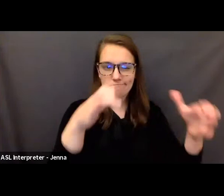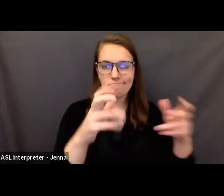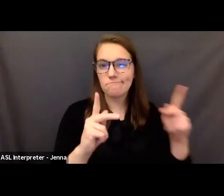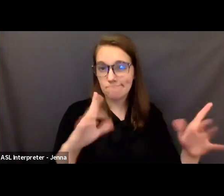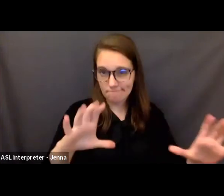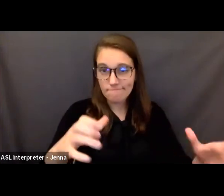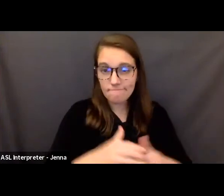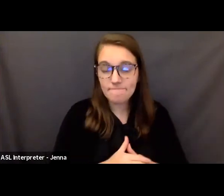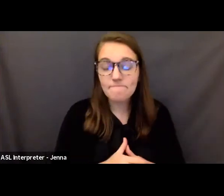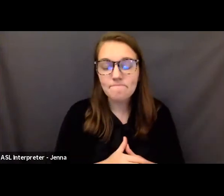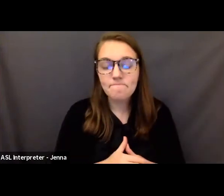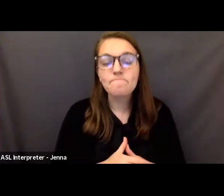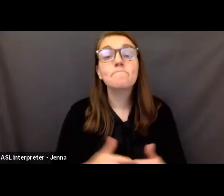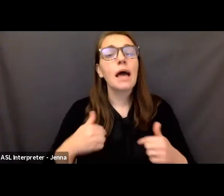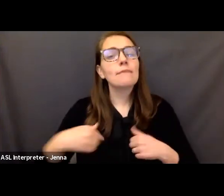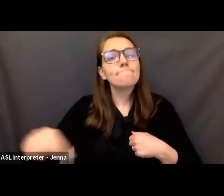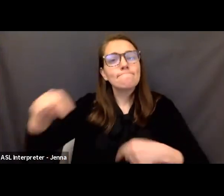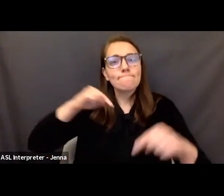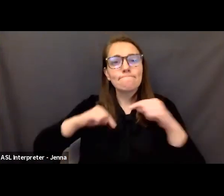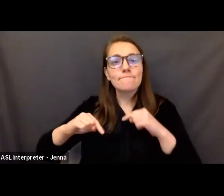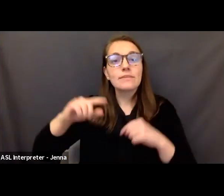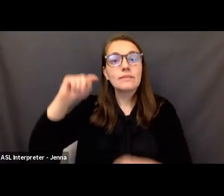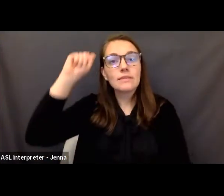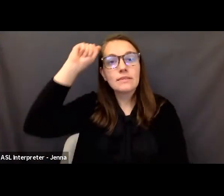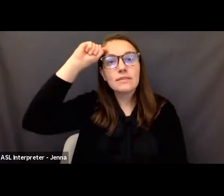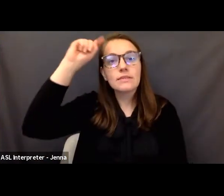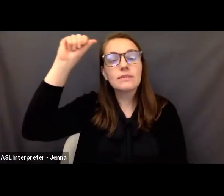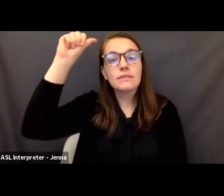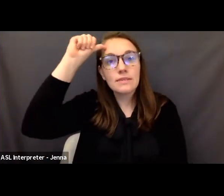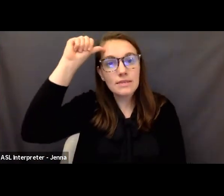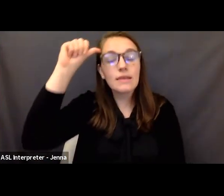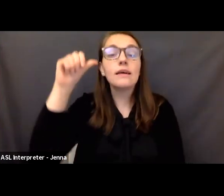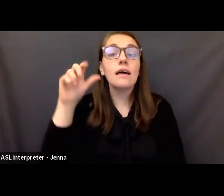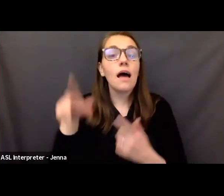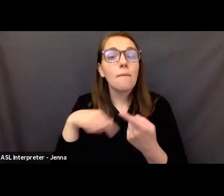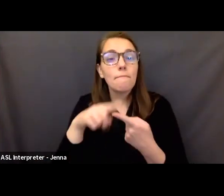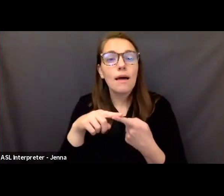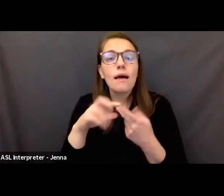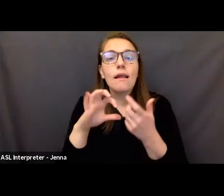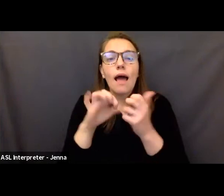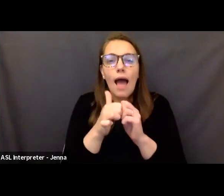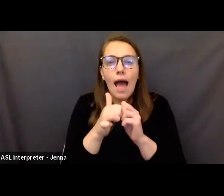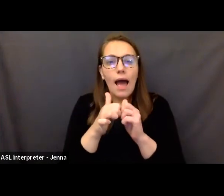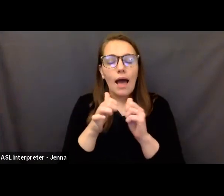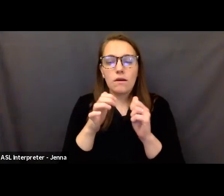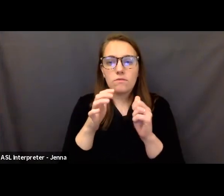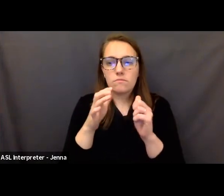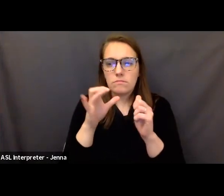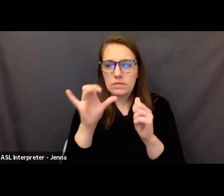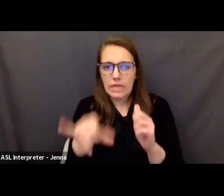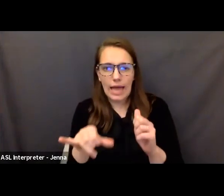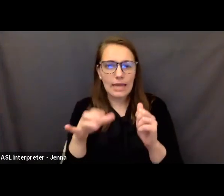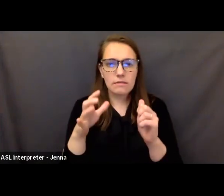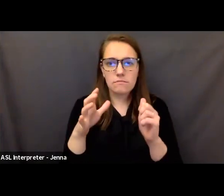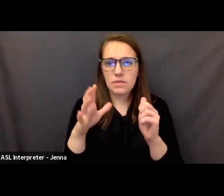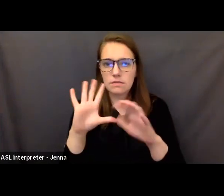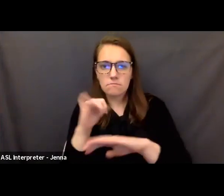thinking about such persons came to be displaced from the main currents of the Thomistic theological